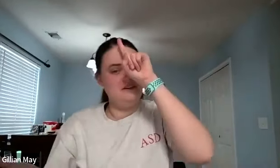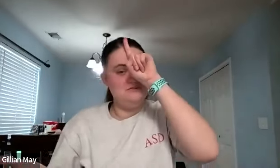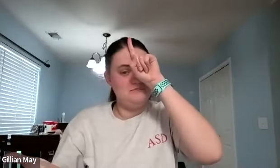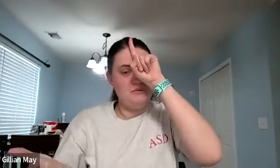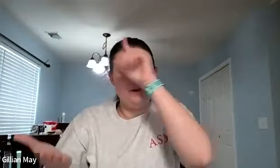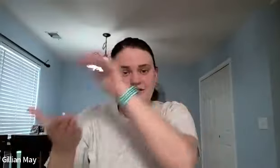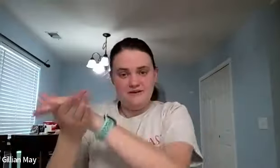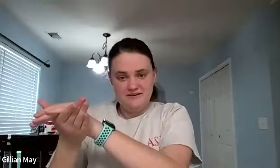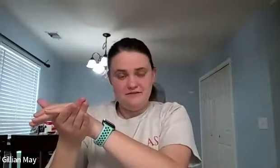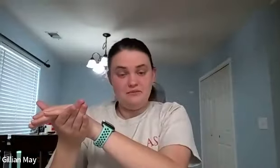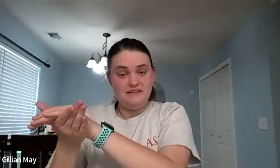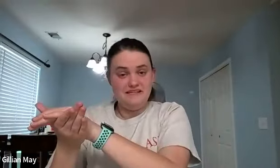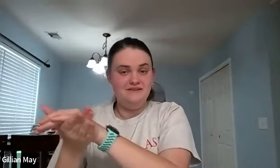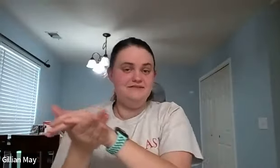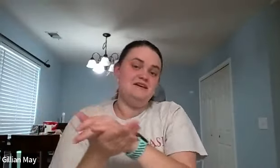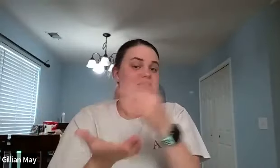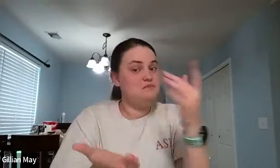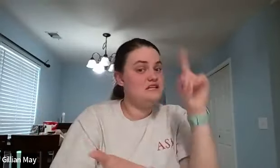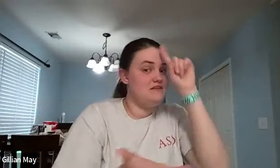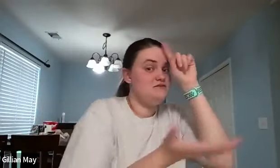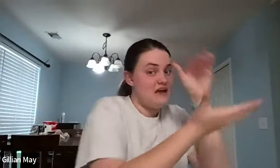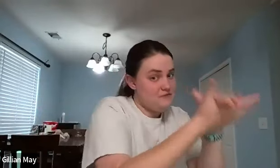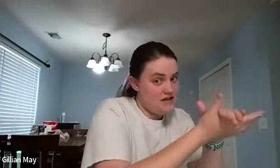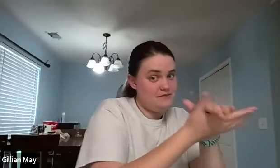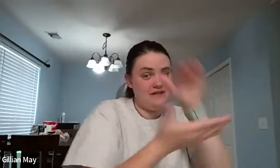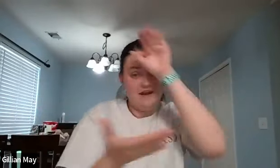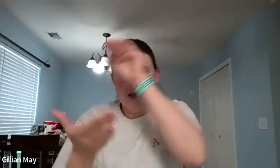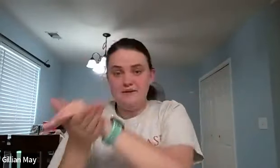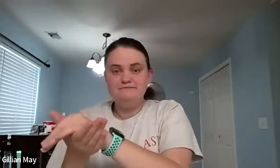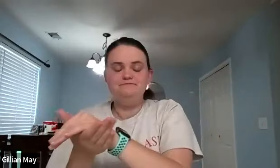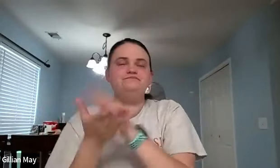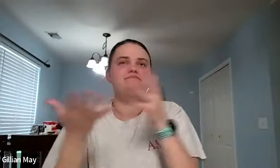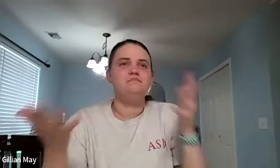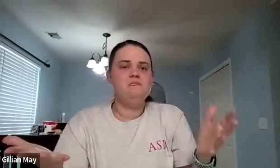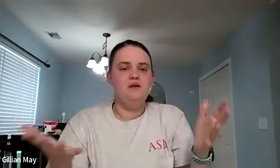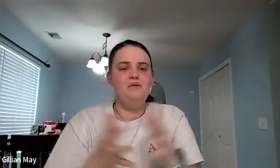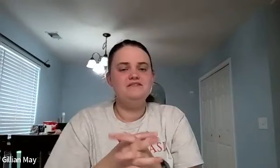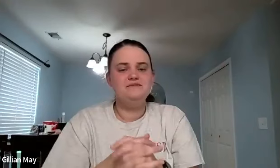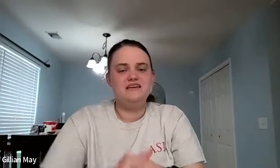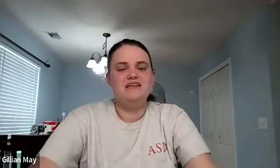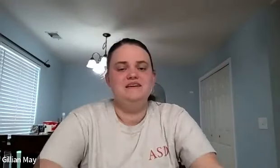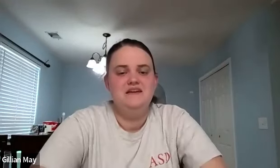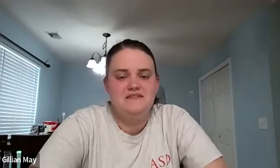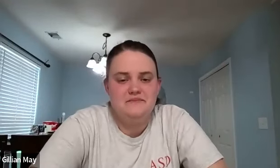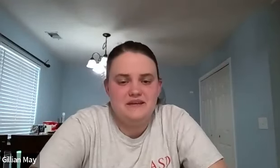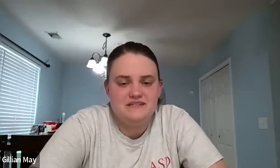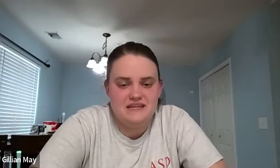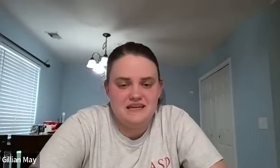use the pointer for believe. Some will say they use that for husband. One of them said the biggest thing